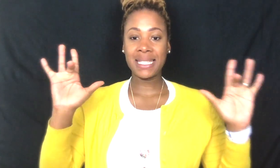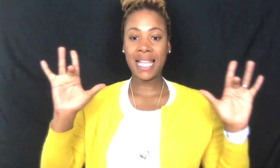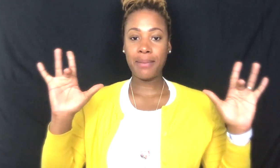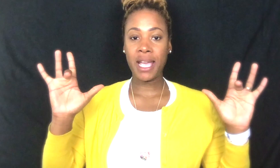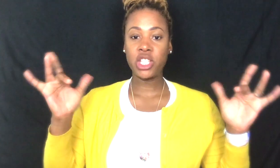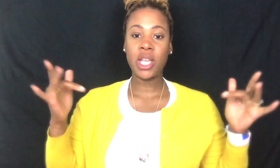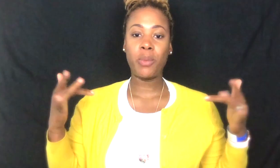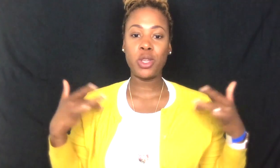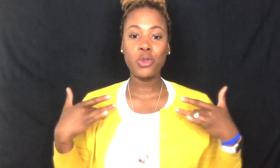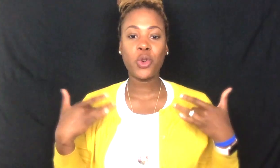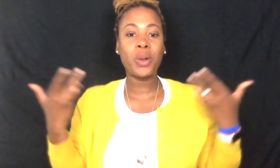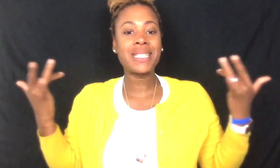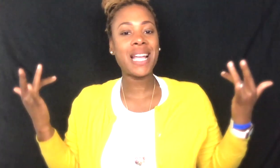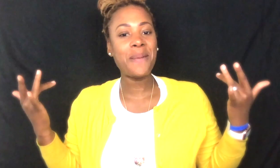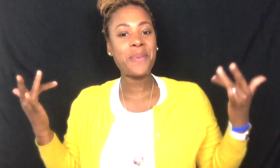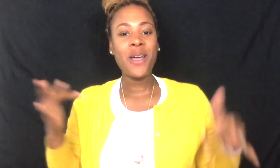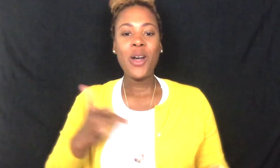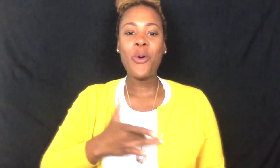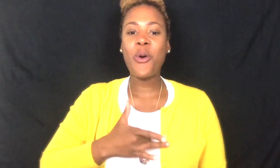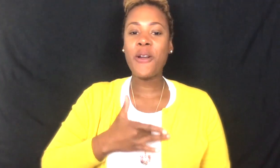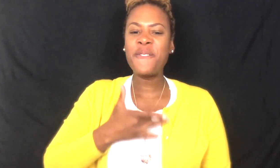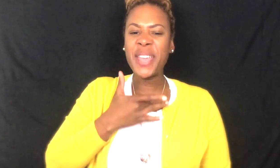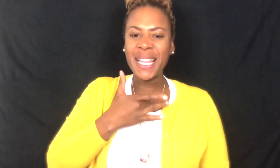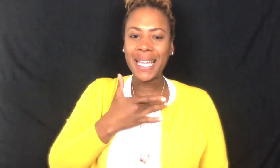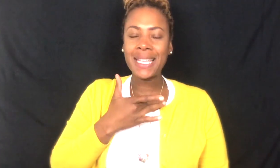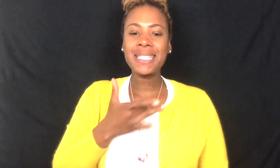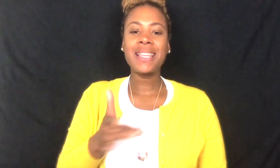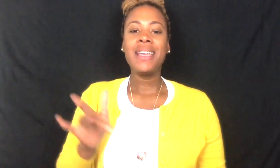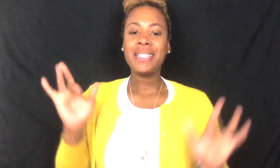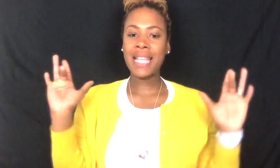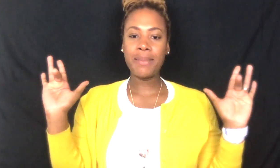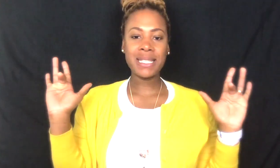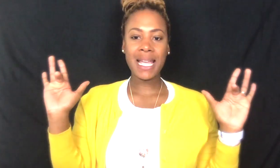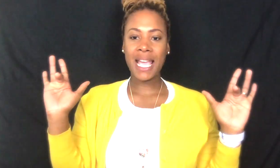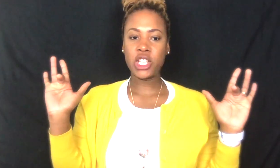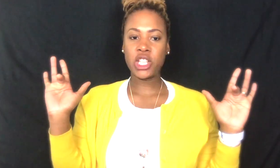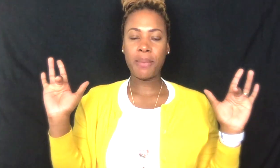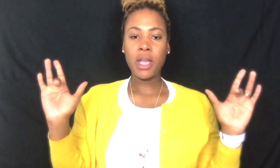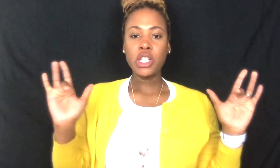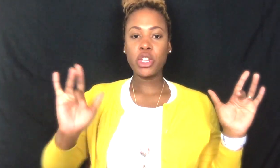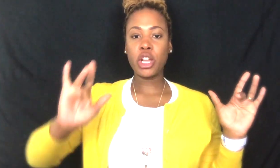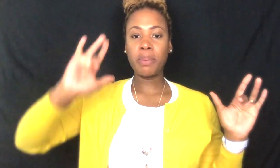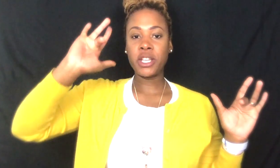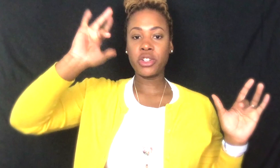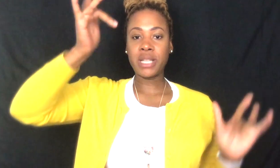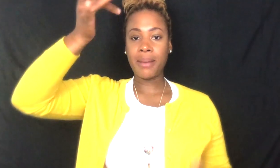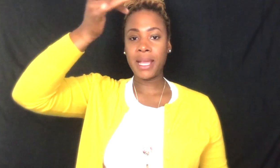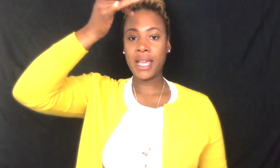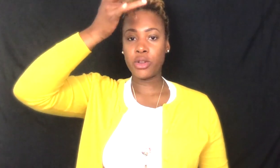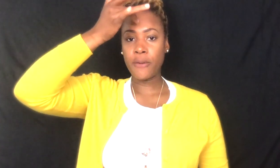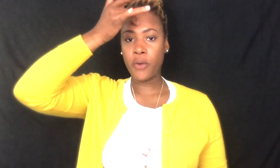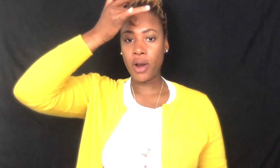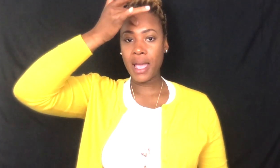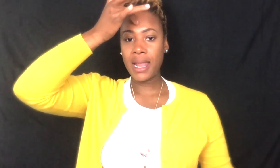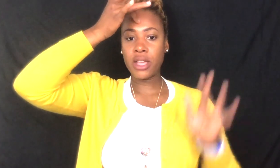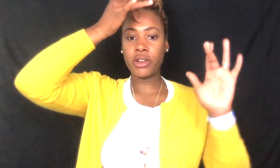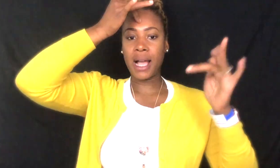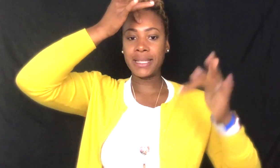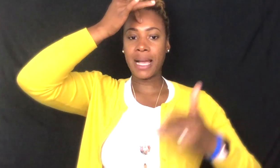same hand shape we use for what's up or feelings. Same exact hand shape. So you're going to place your dominant hand on your forehead and your non-dominant